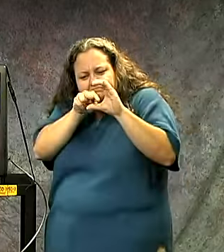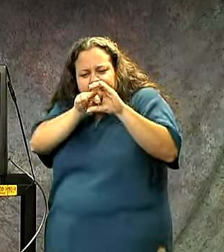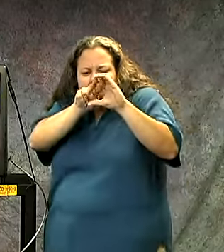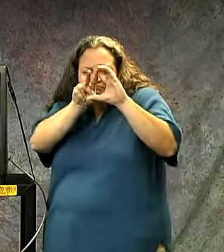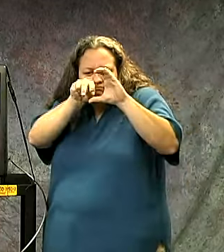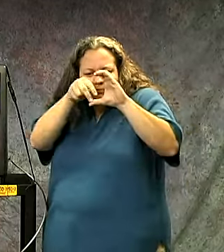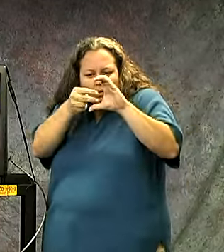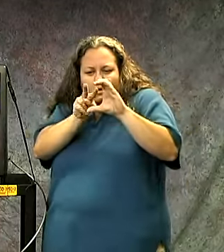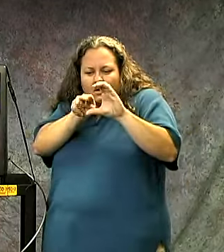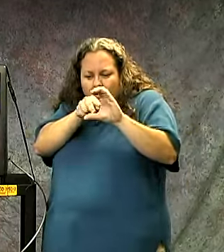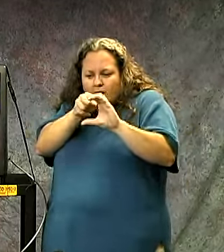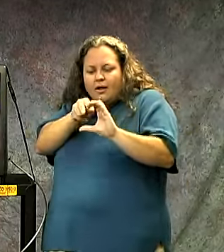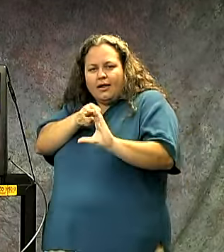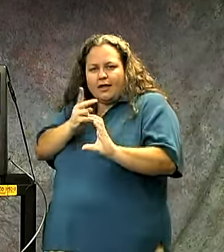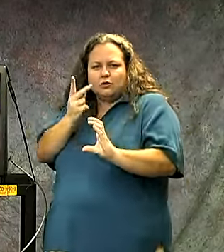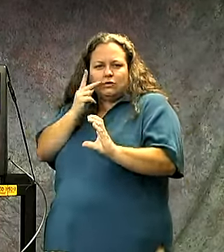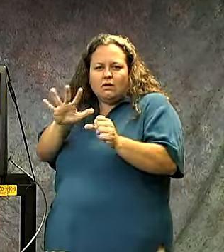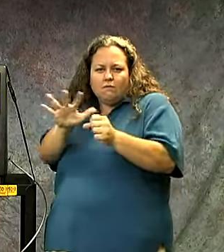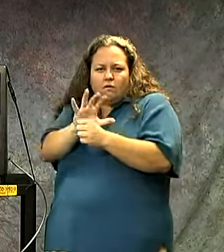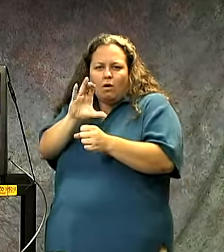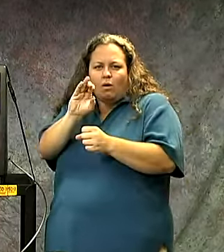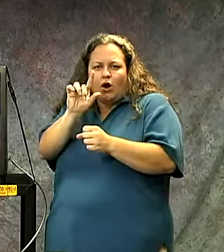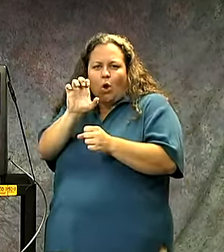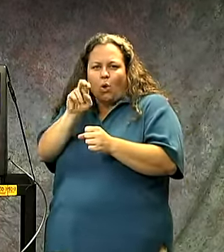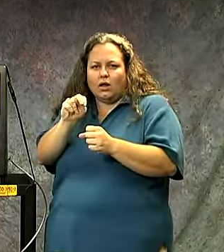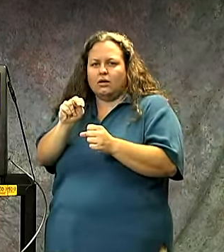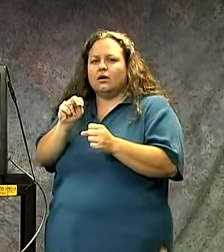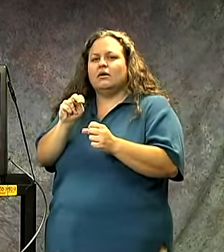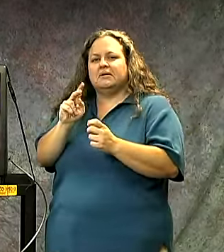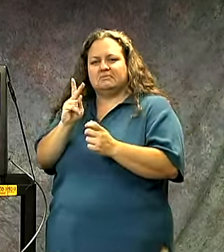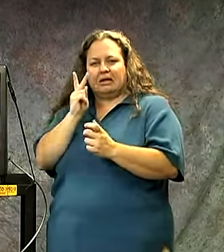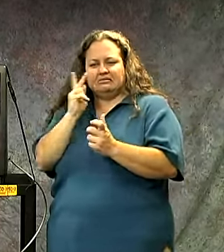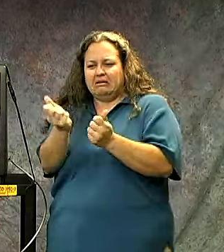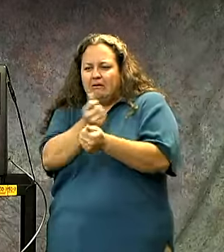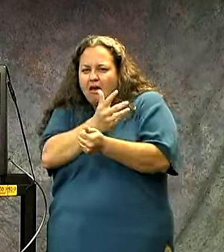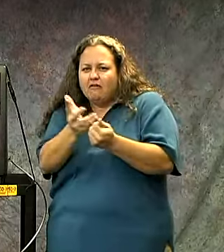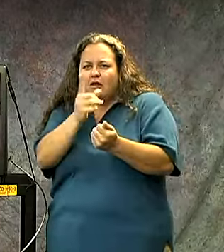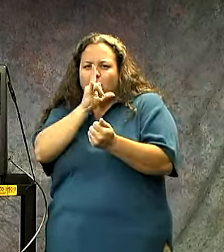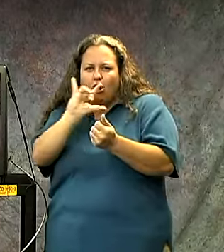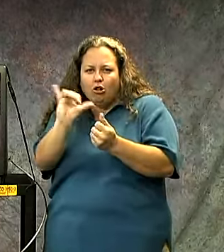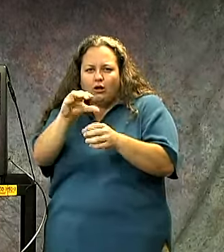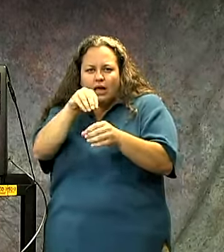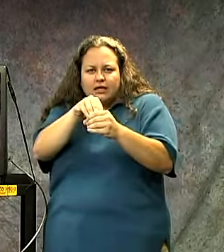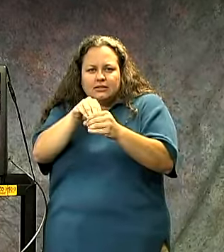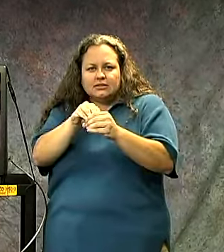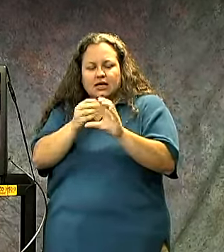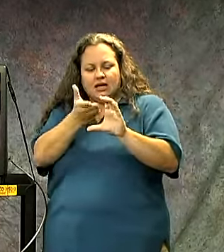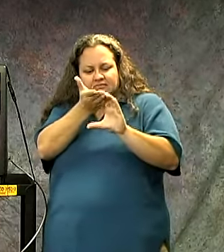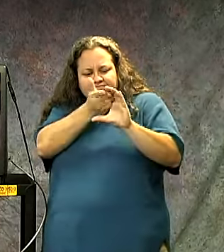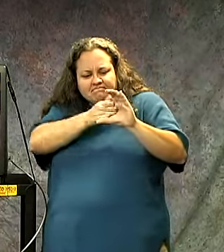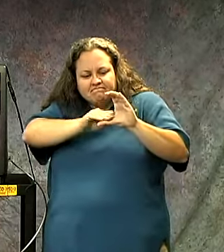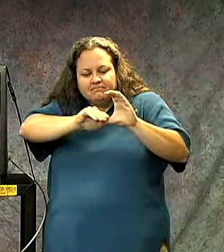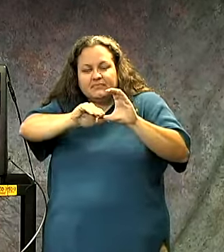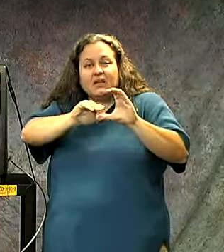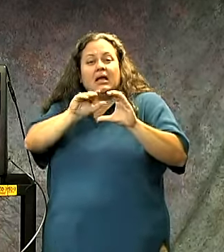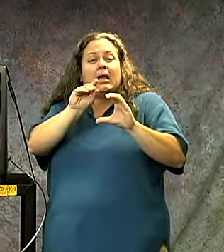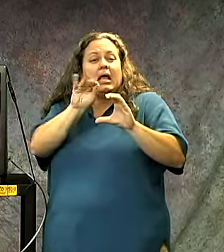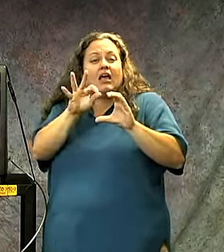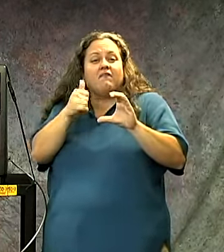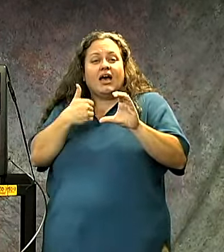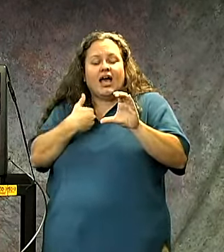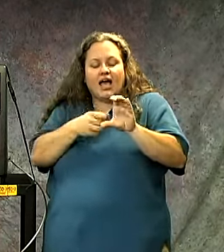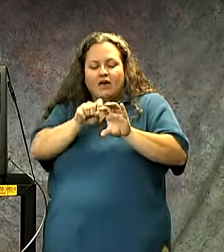every inch of the colon, and it's actually a visualization of the inside. If there are any